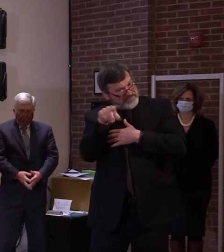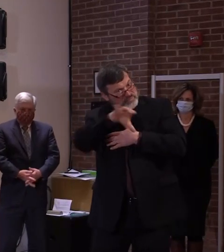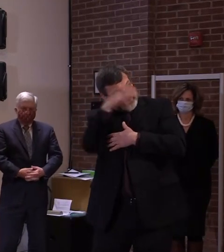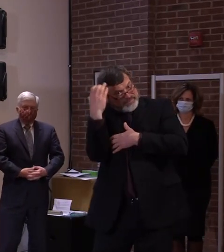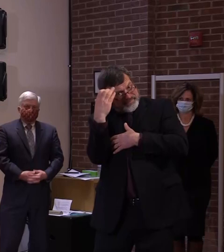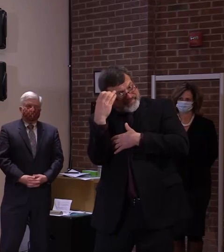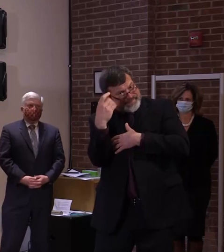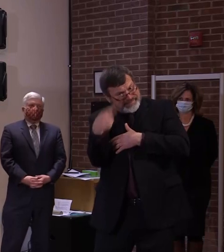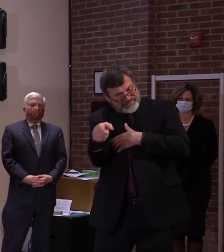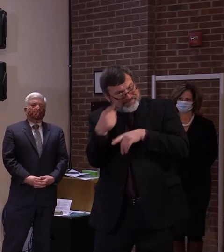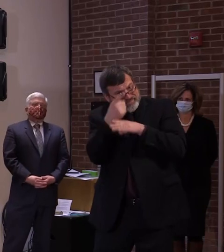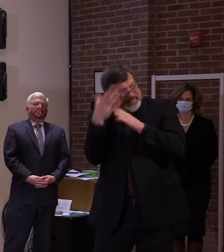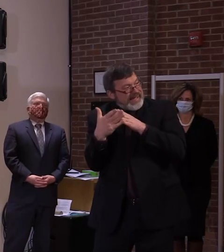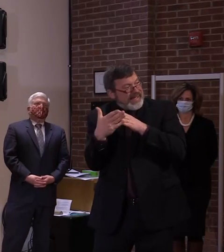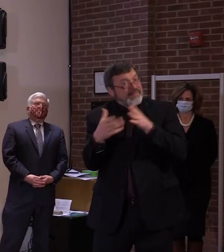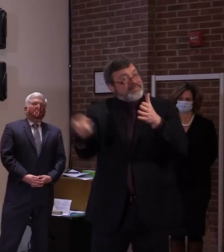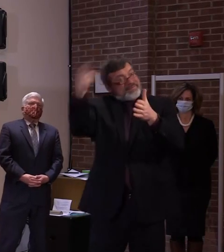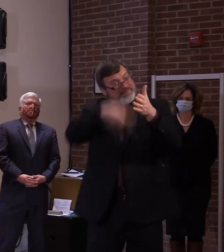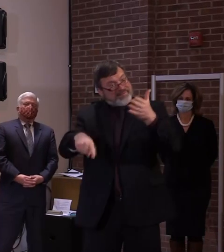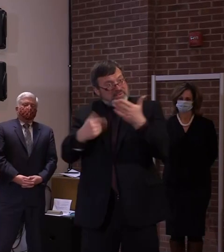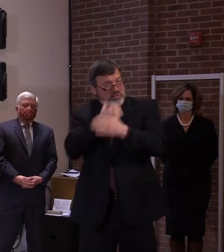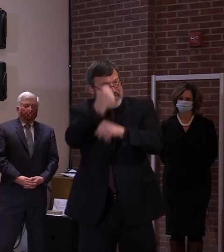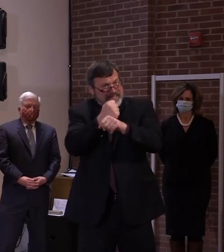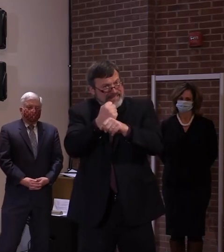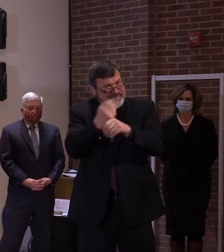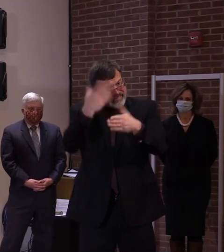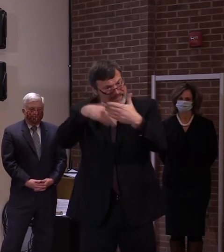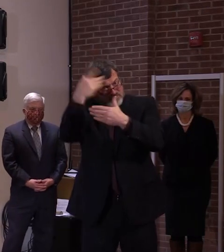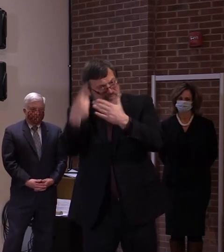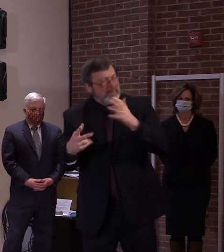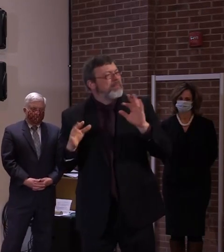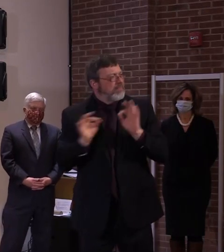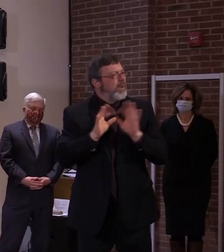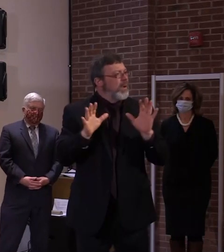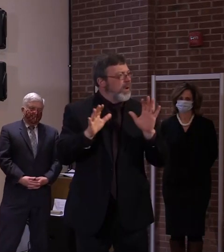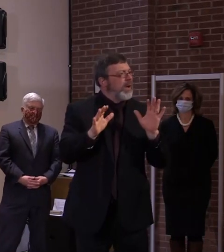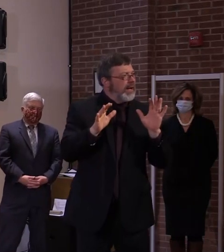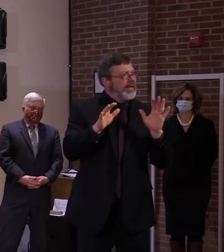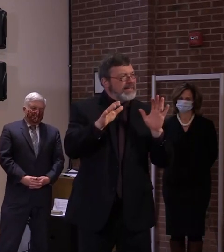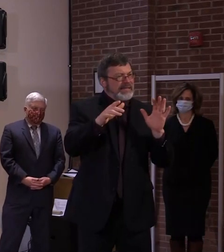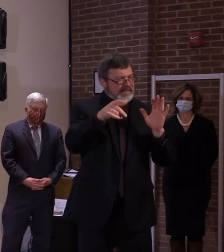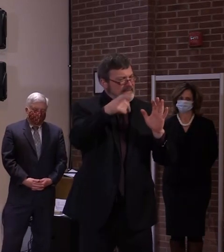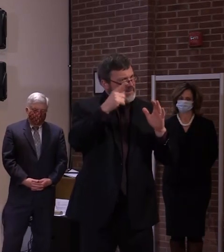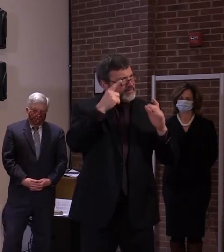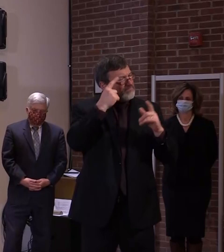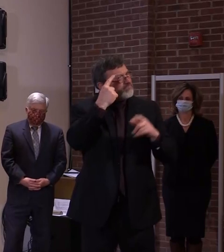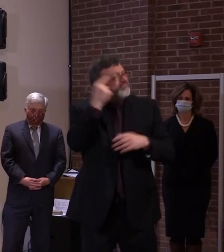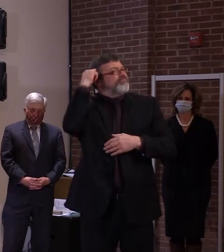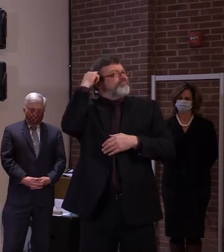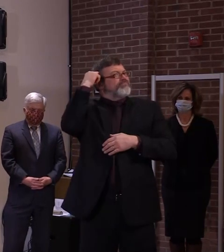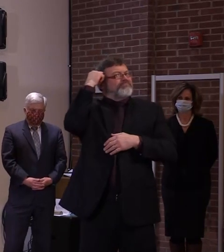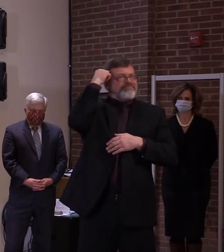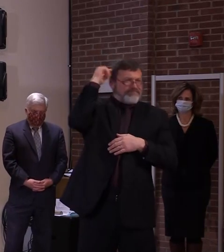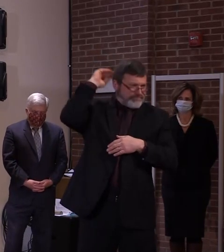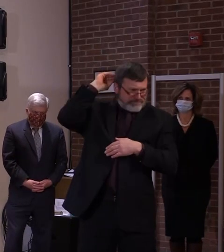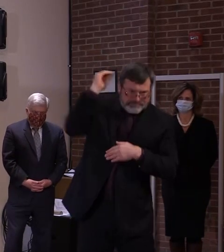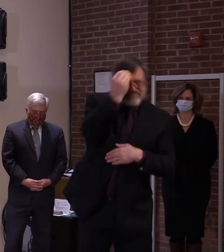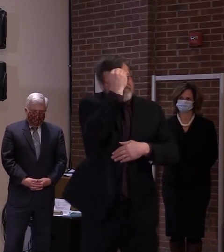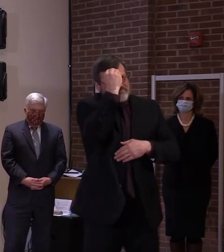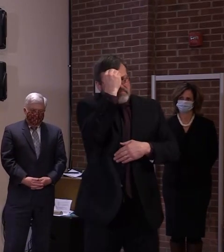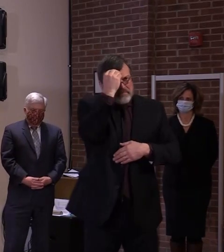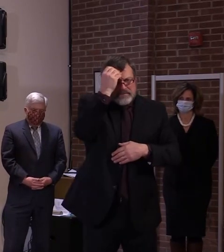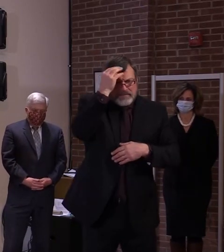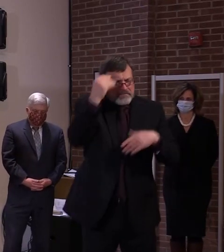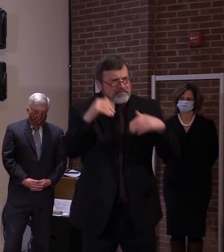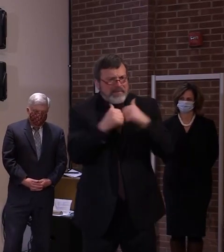things change quickly, so pick the events and gatherings that are most important to you and be prepared to adjust if anyone does